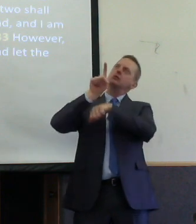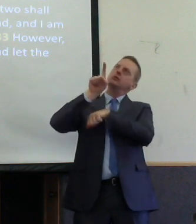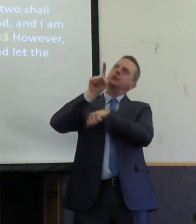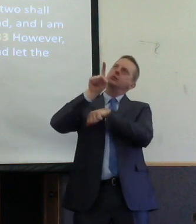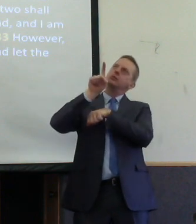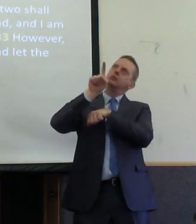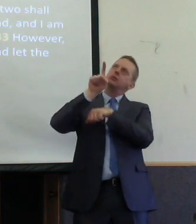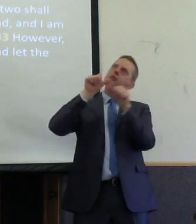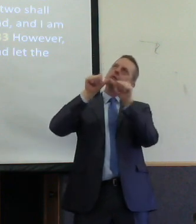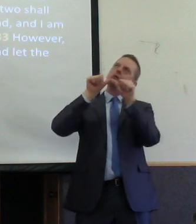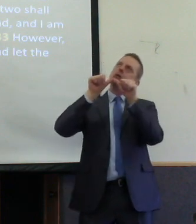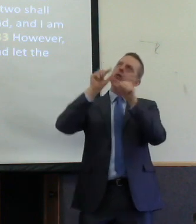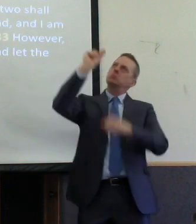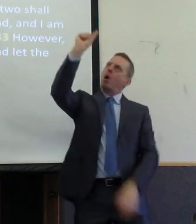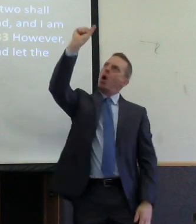If I can stand a rock with the face,